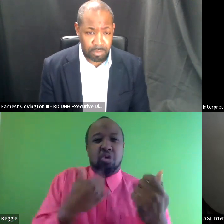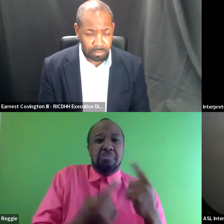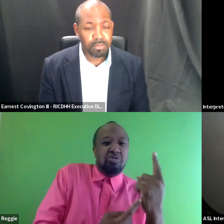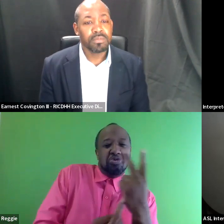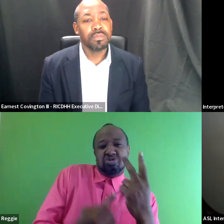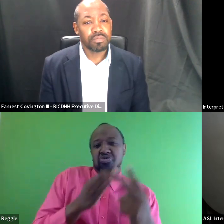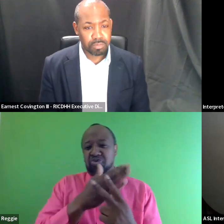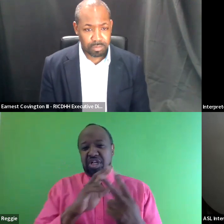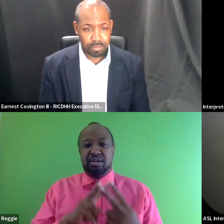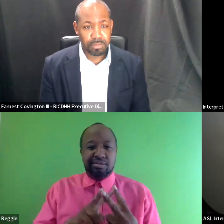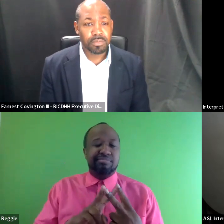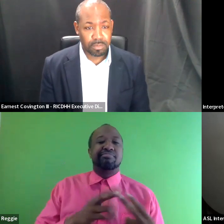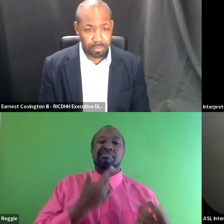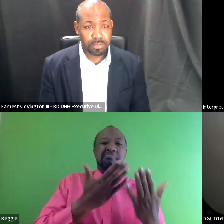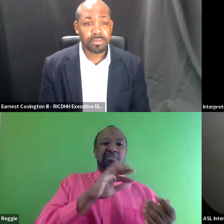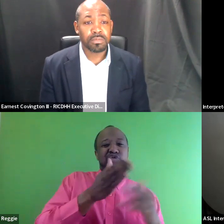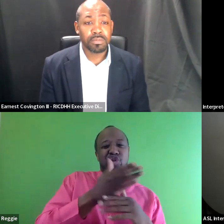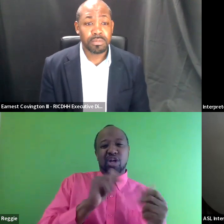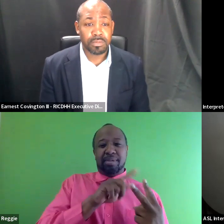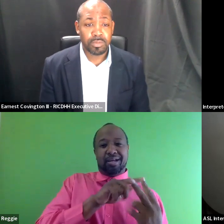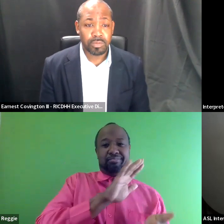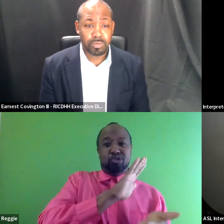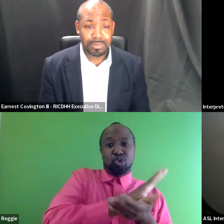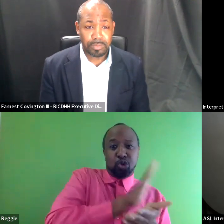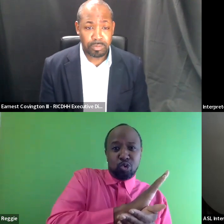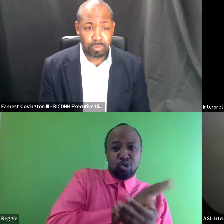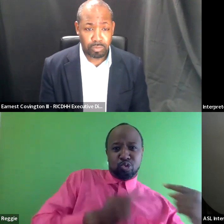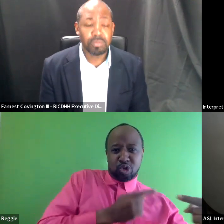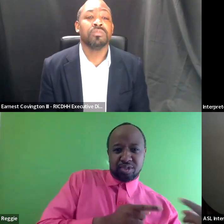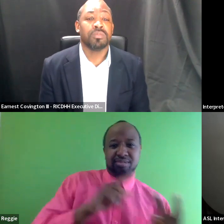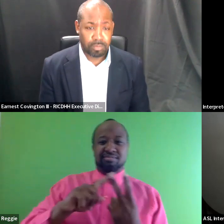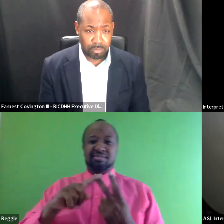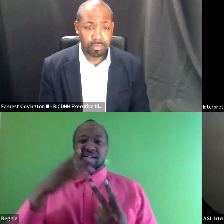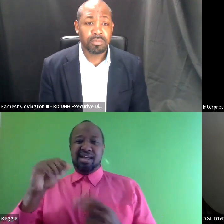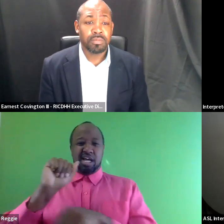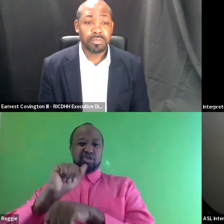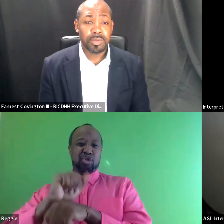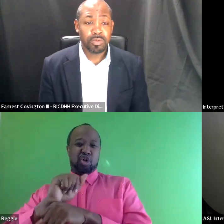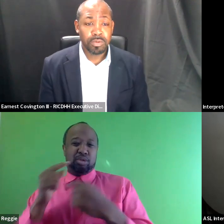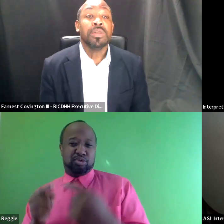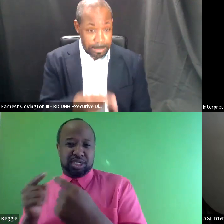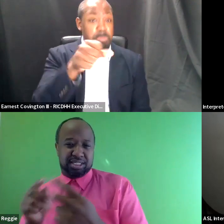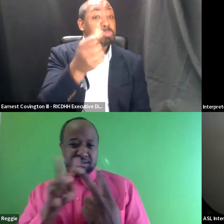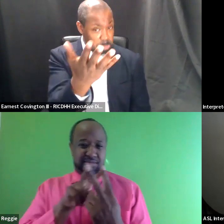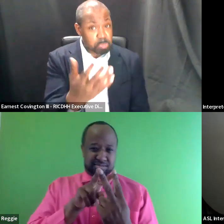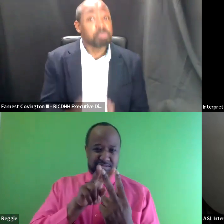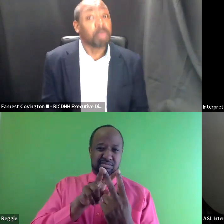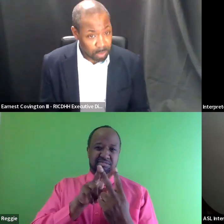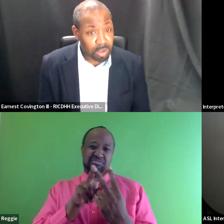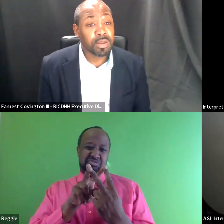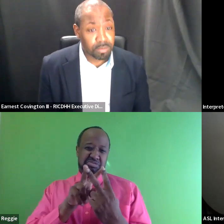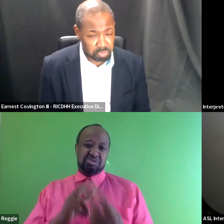Again, there's been many frustrations. I'll pick a few to highlight. One from school struggles and one